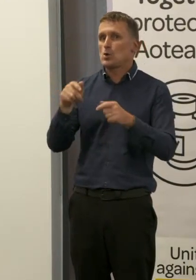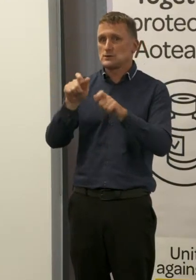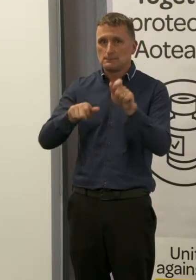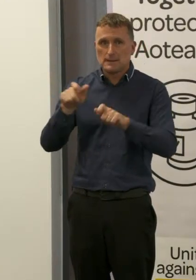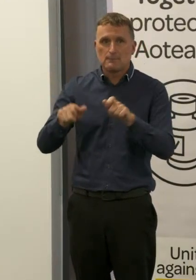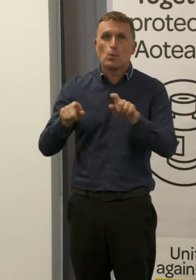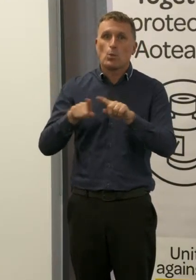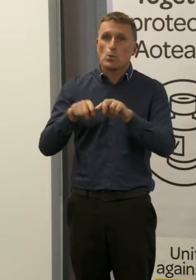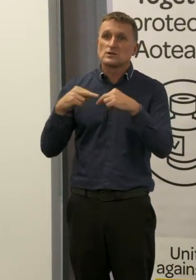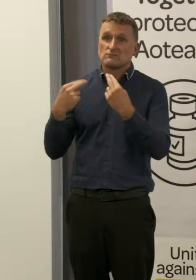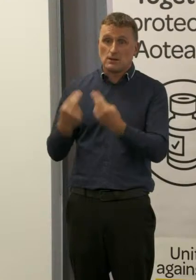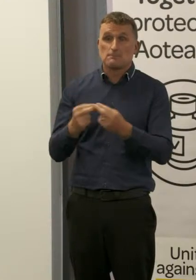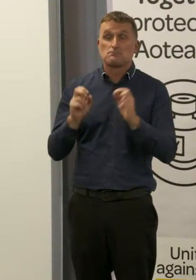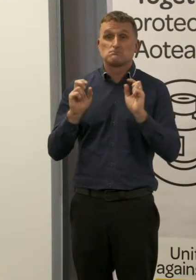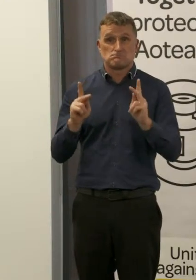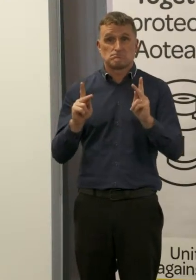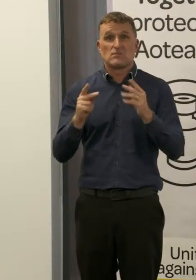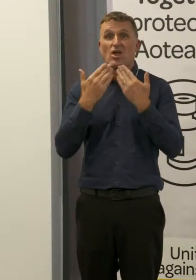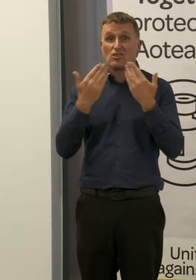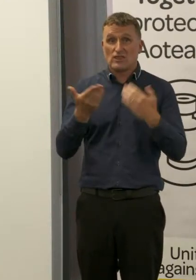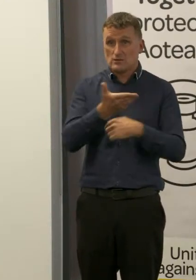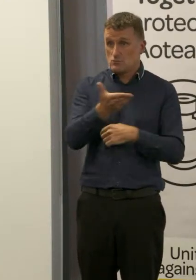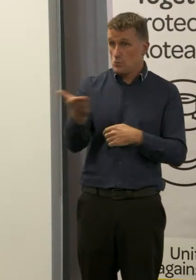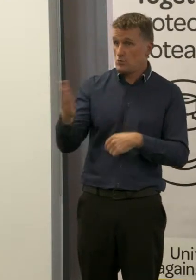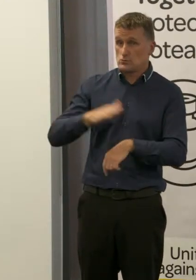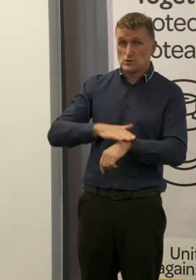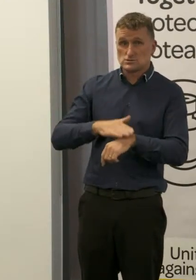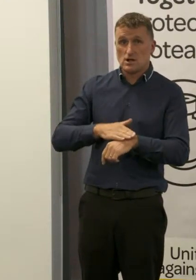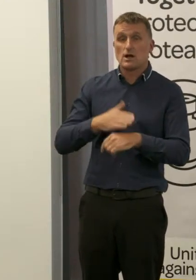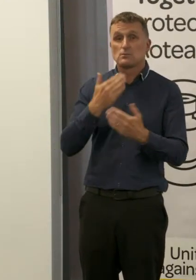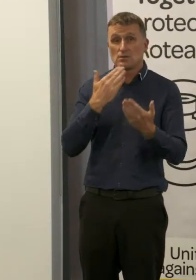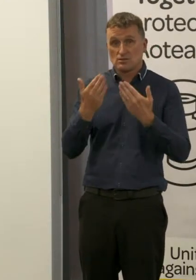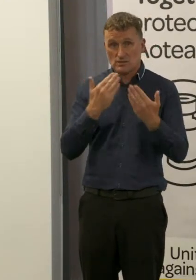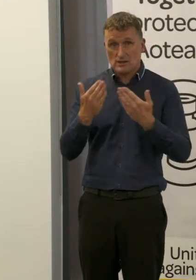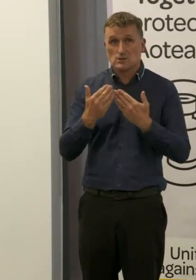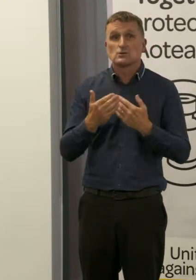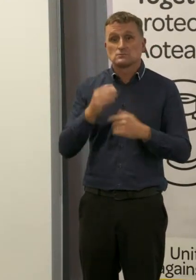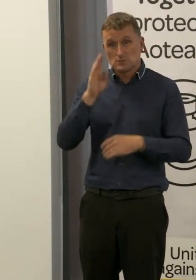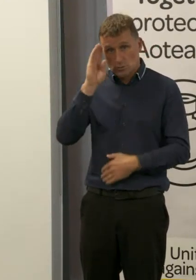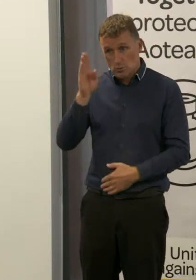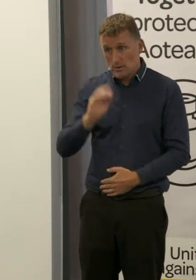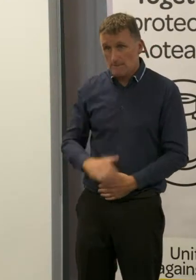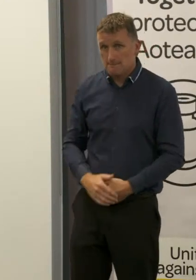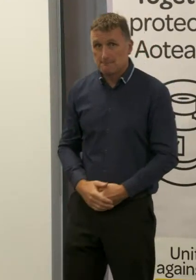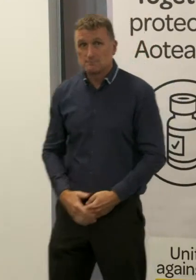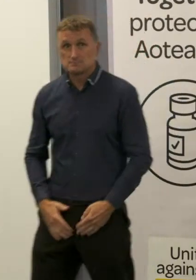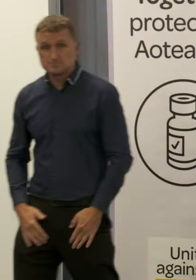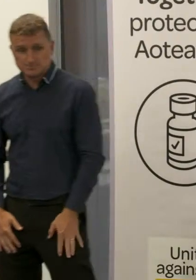important part of our response. Thank you very much for your attendance today. Really appreciate it, and for your ongoing work. Kia ora.